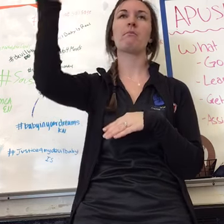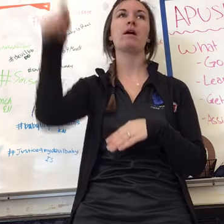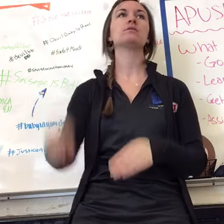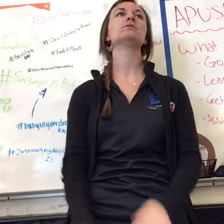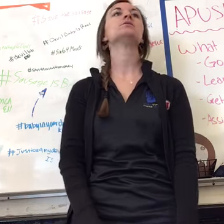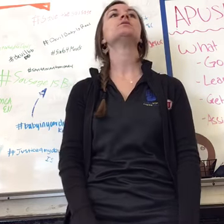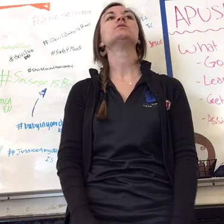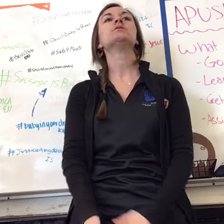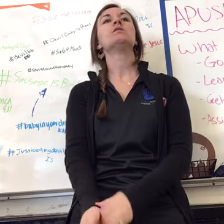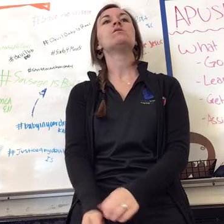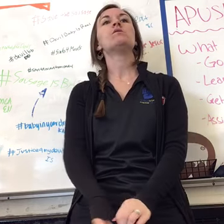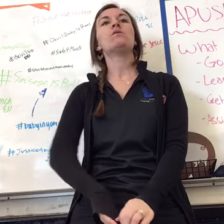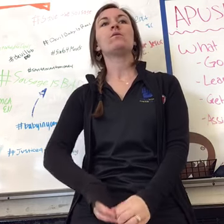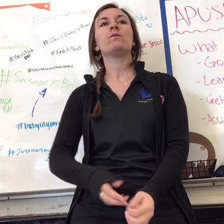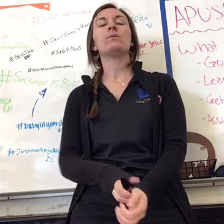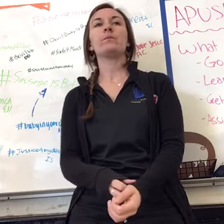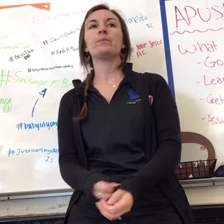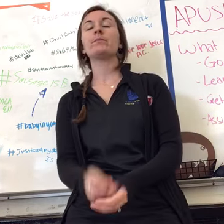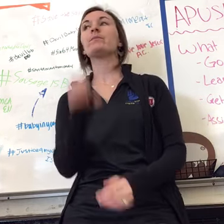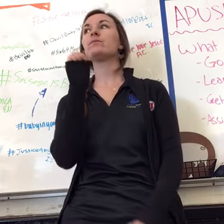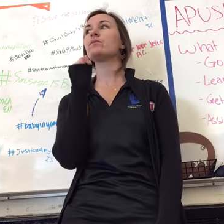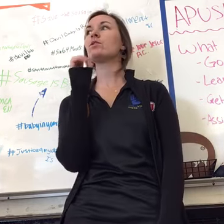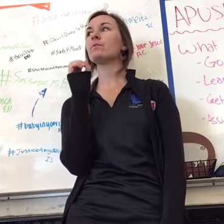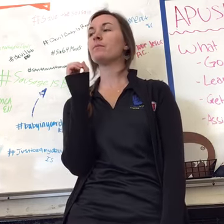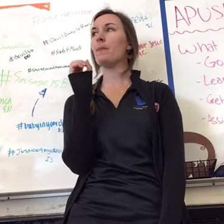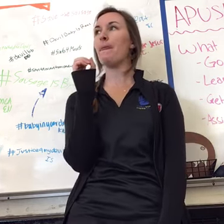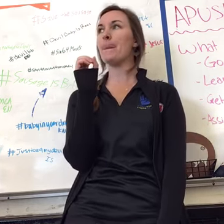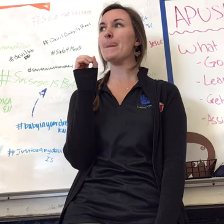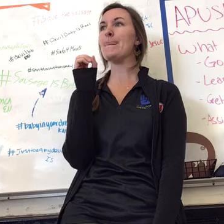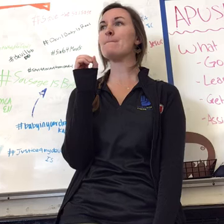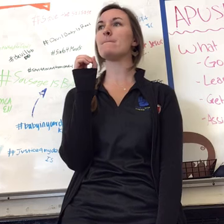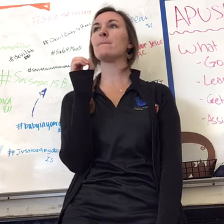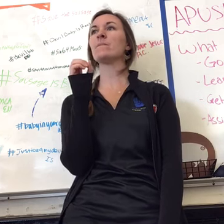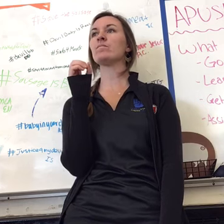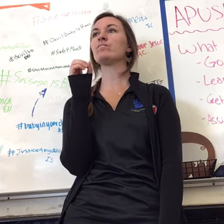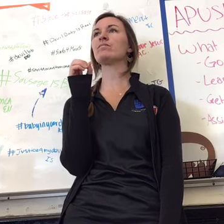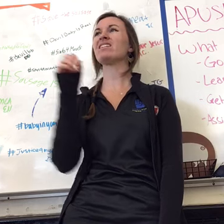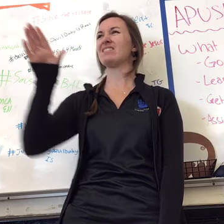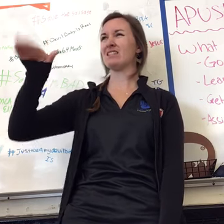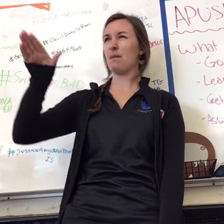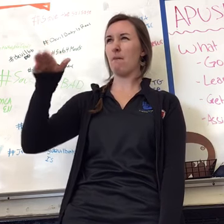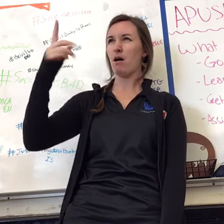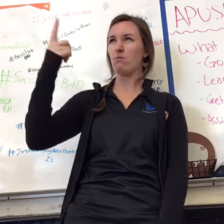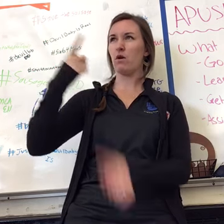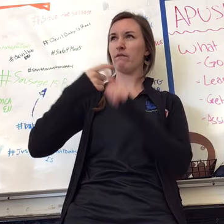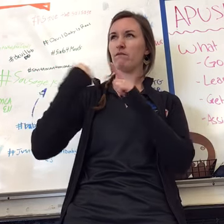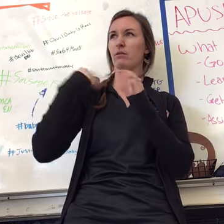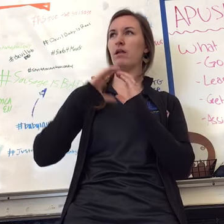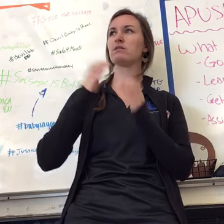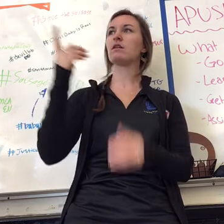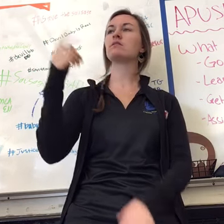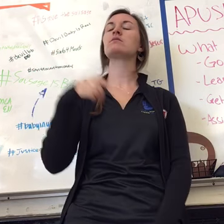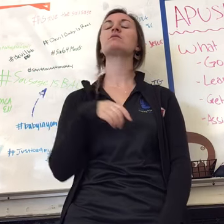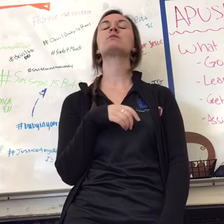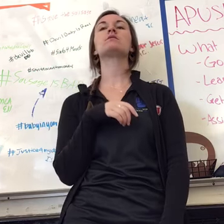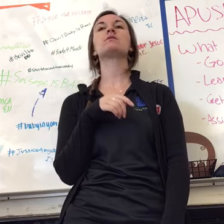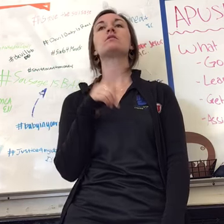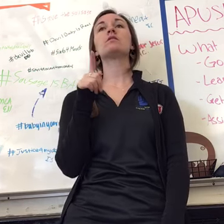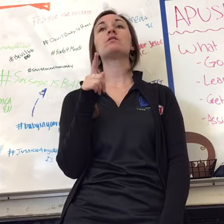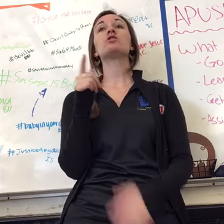Okay. So, it's in the very, very bottom one, the ones from last class. Alright, so things that I would know.